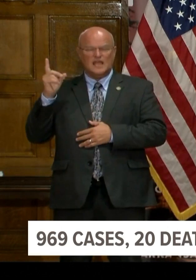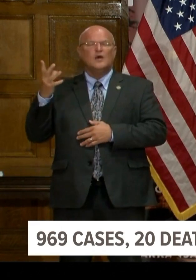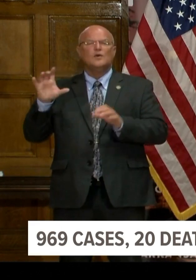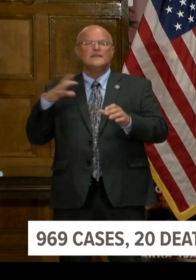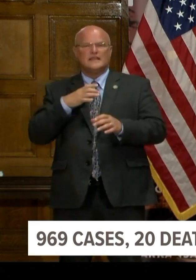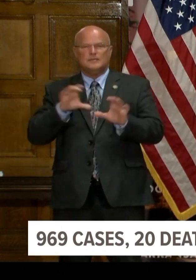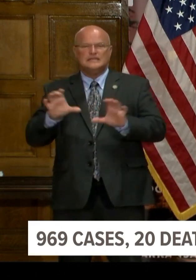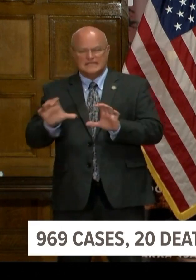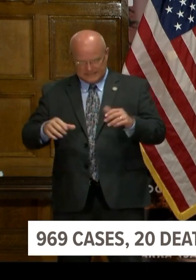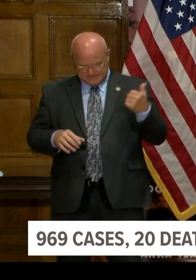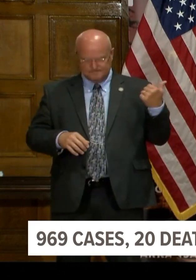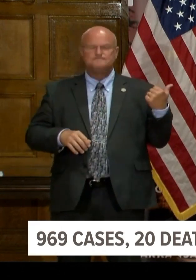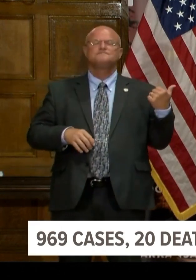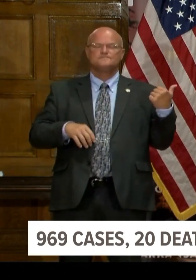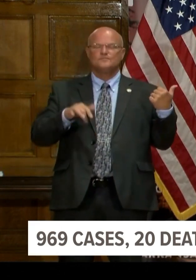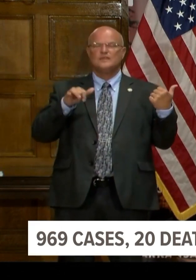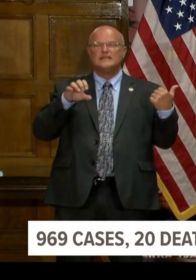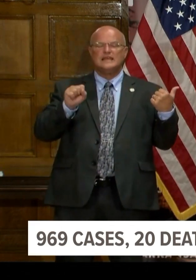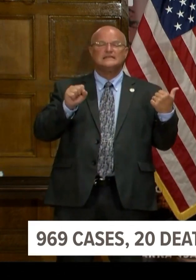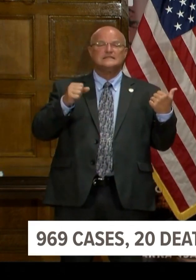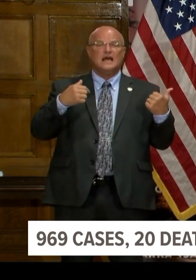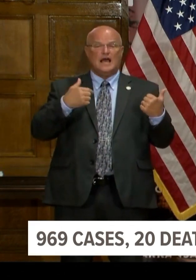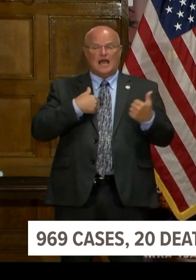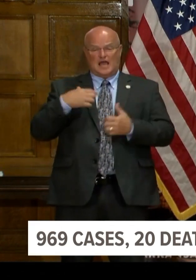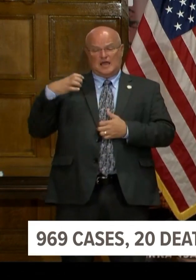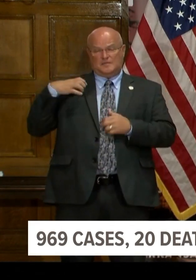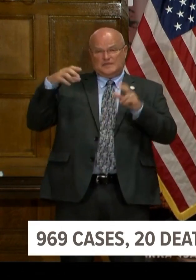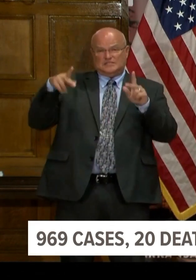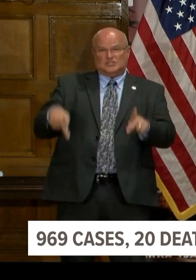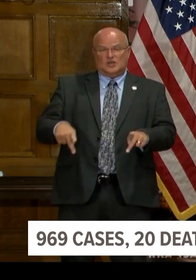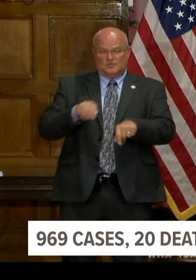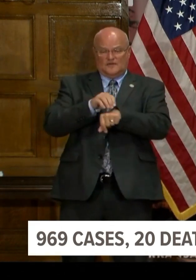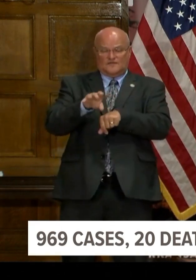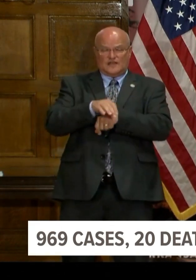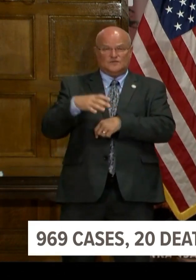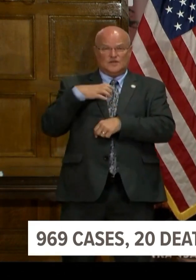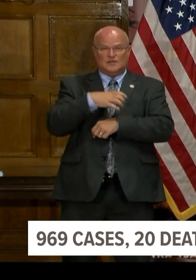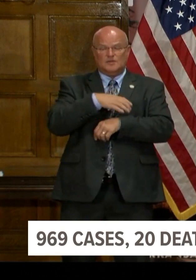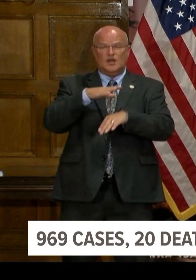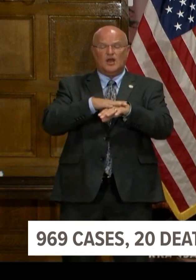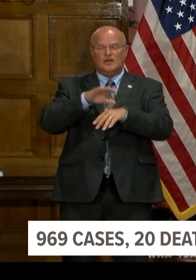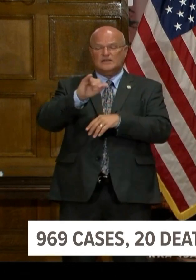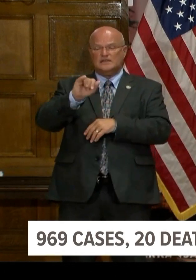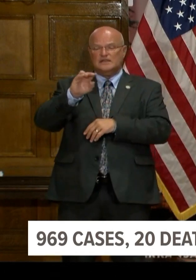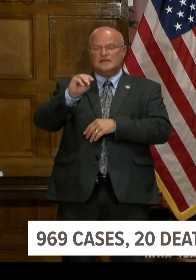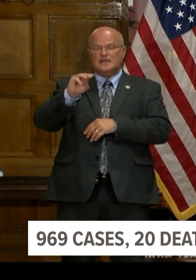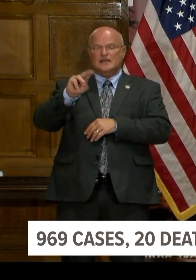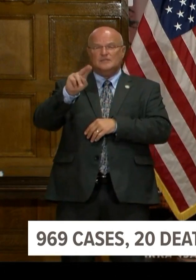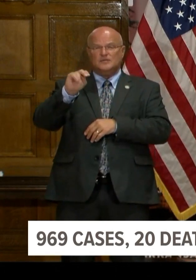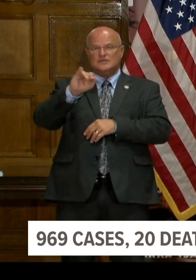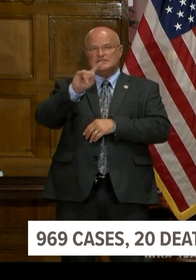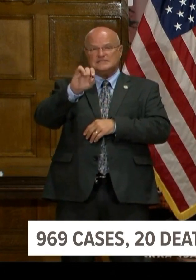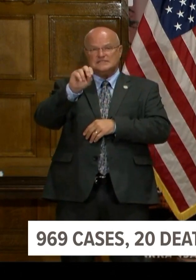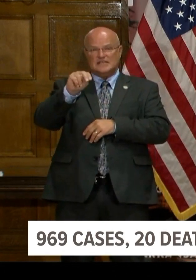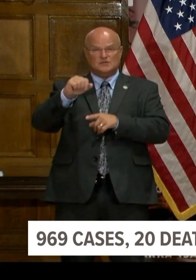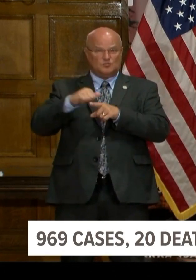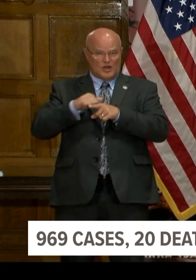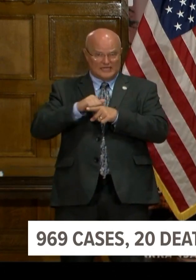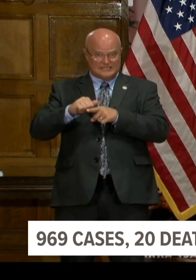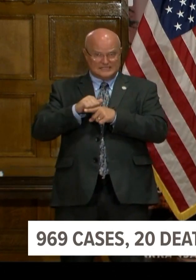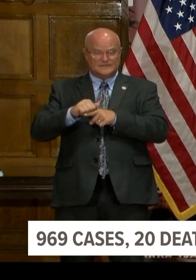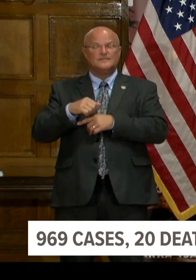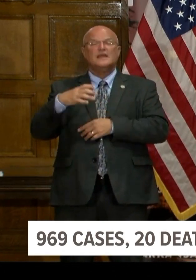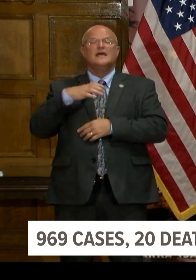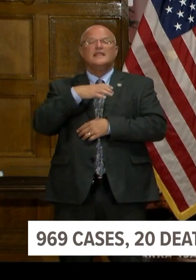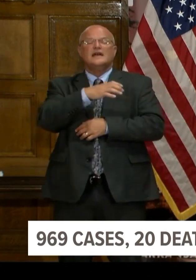does. Yes, sir. I am the chairman of the Advisory Committee on Immunization Practices. It is the